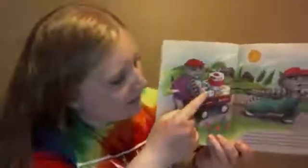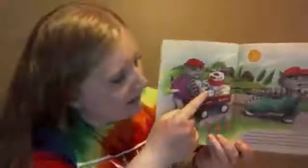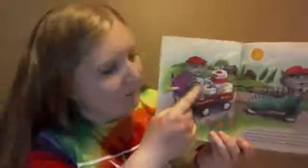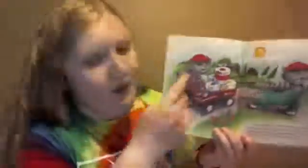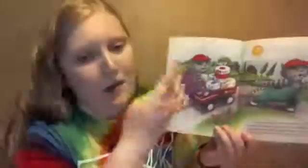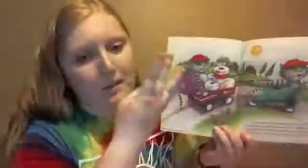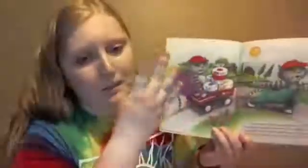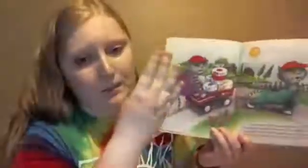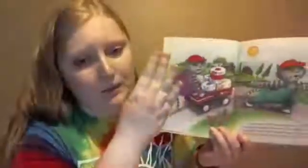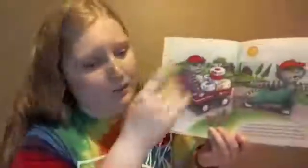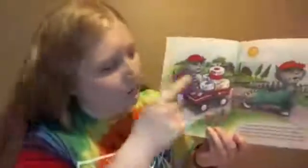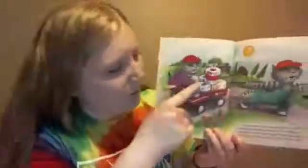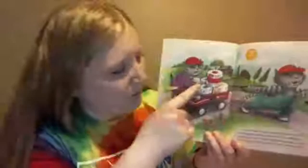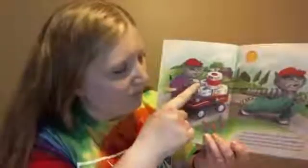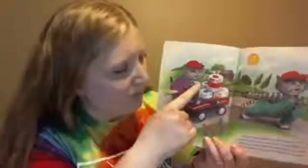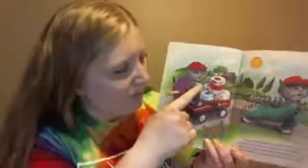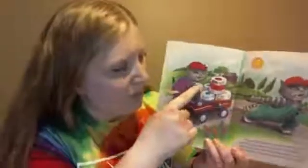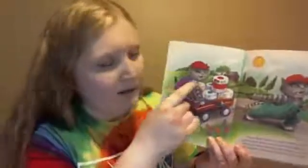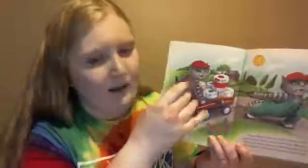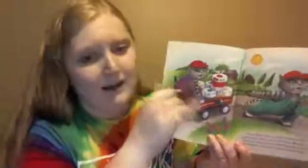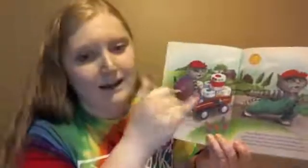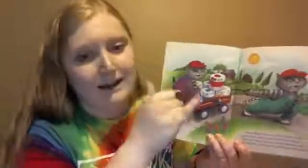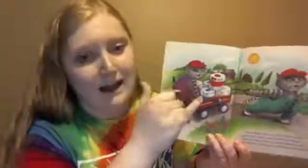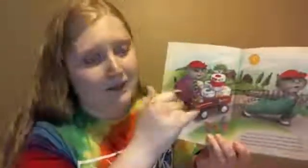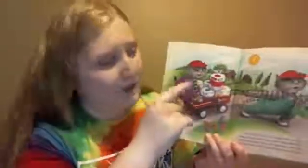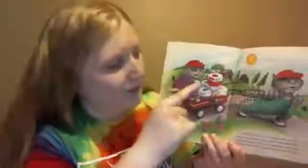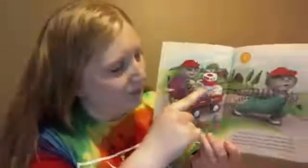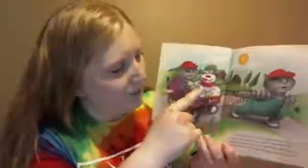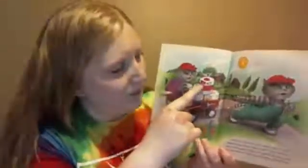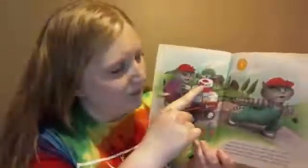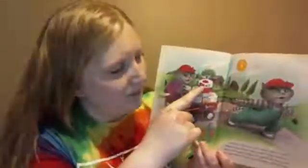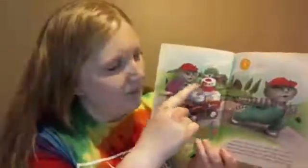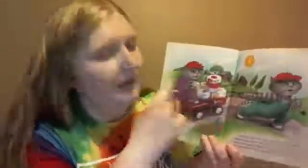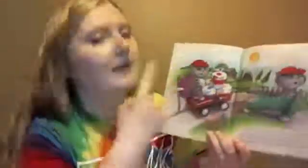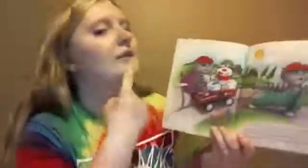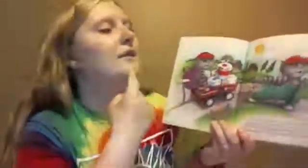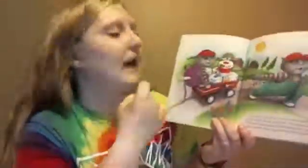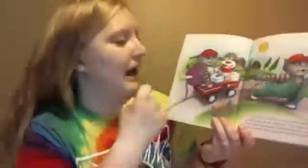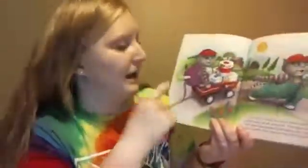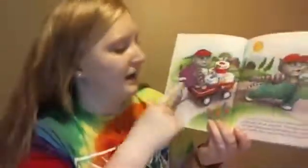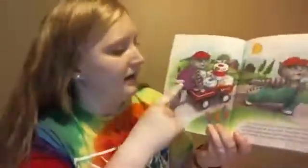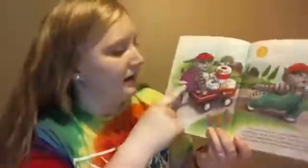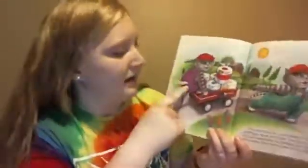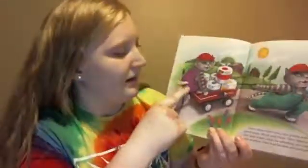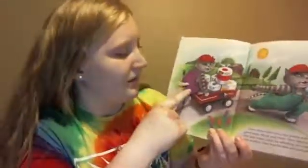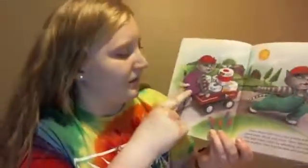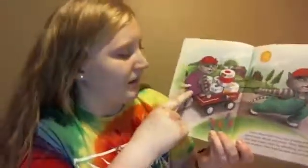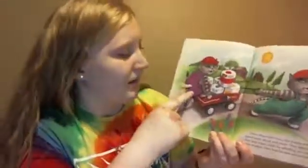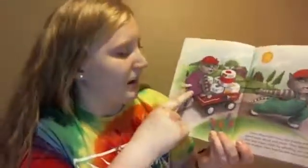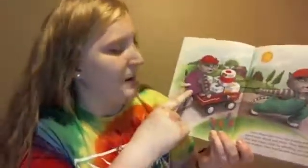have blue, yellow, red. He's wearing